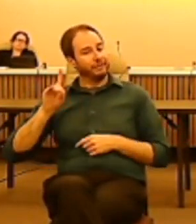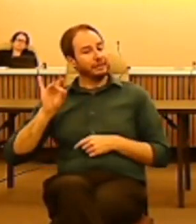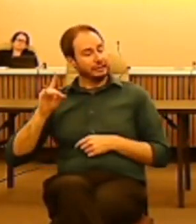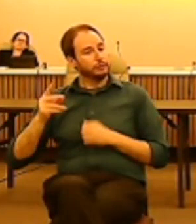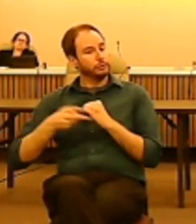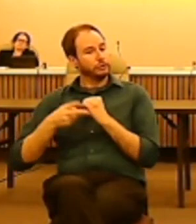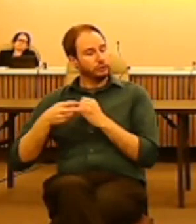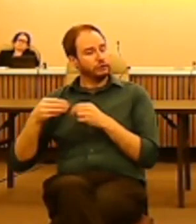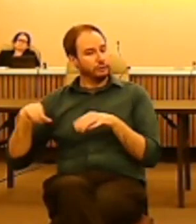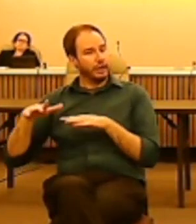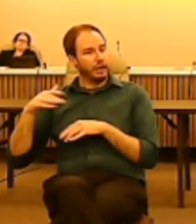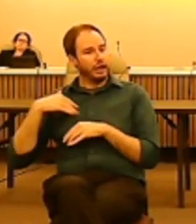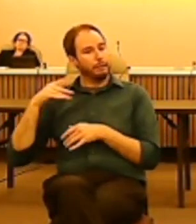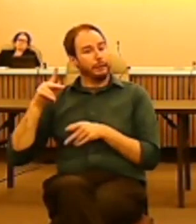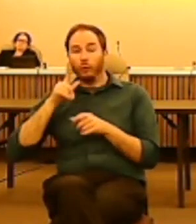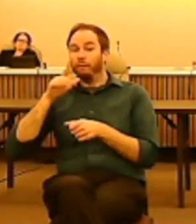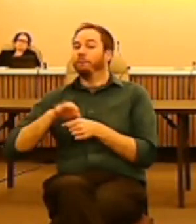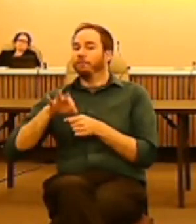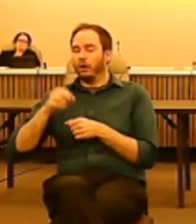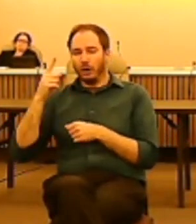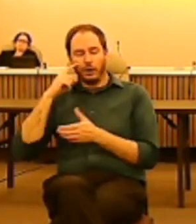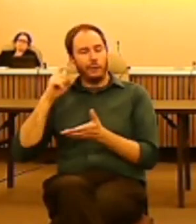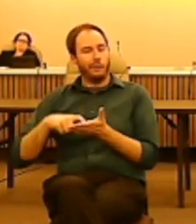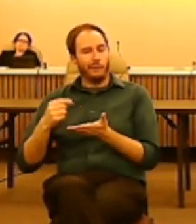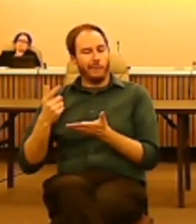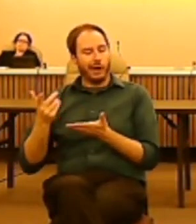land, had a referendum that people voted for, but then they saw their